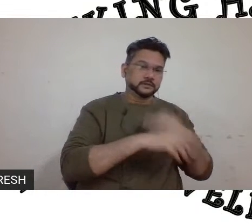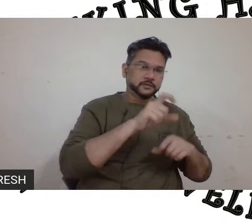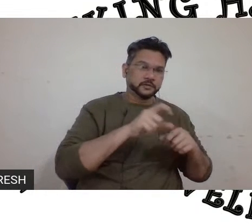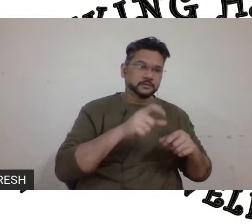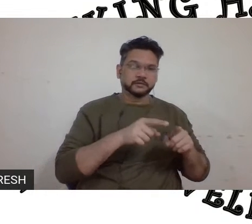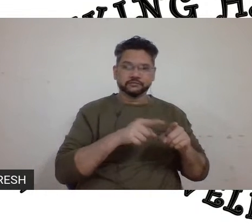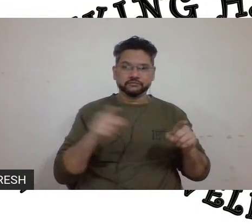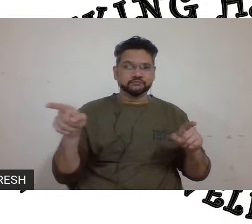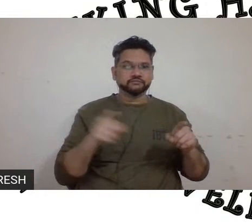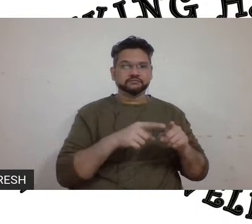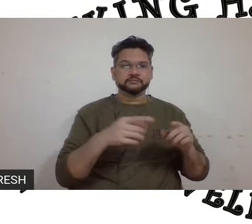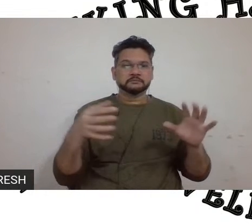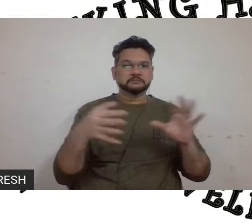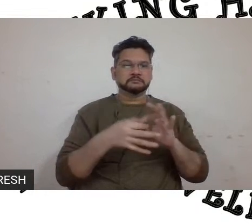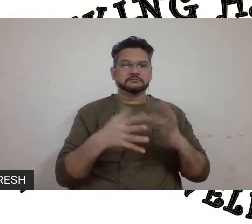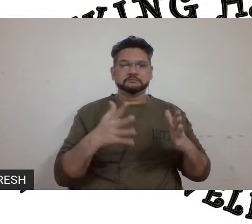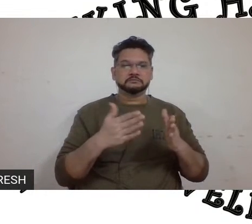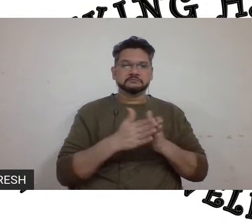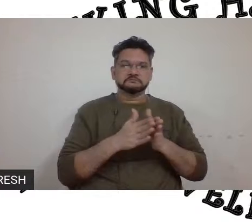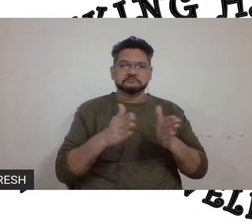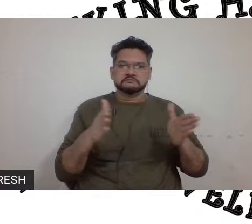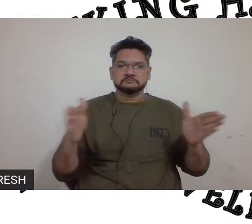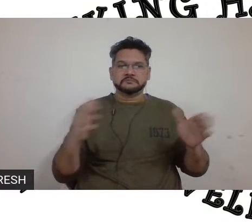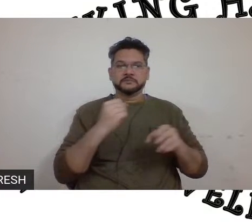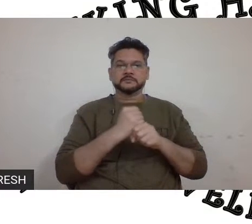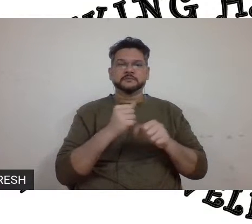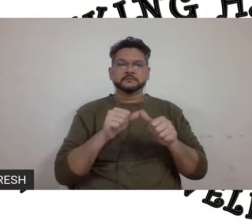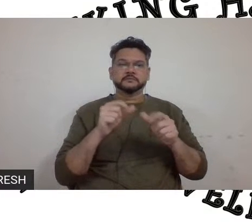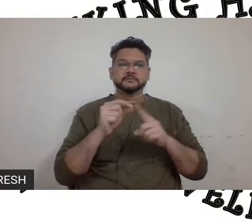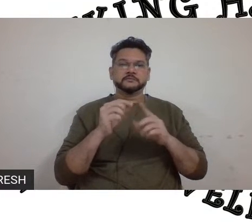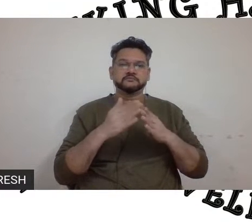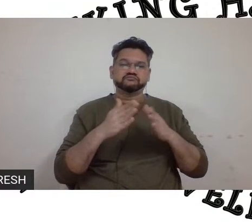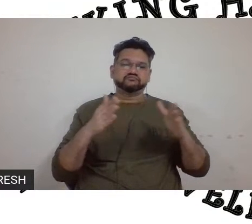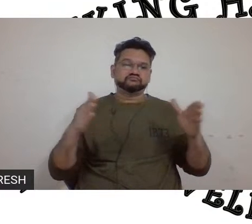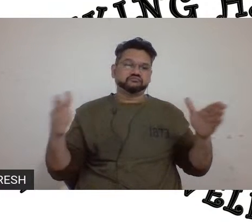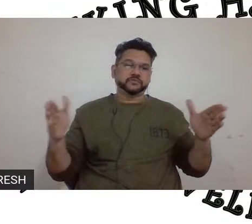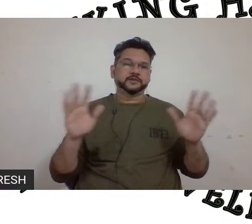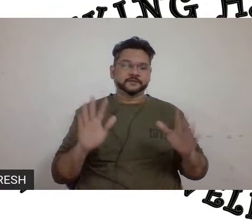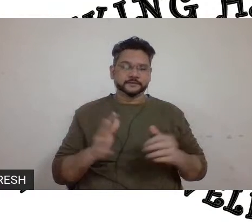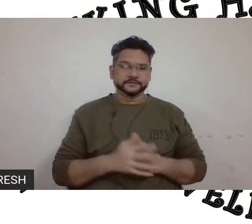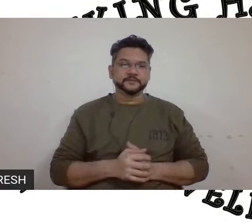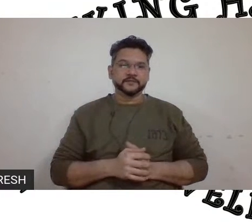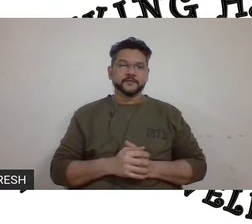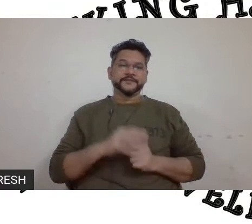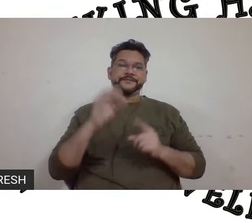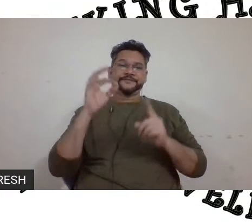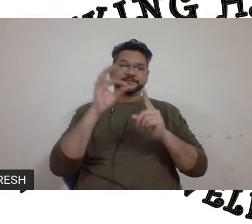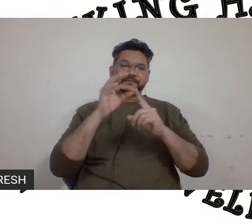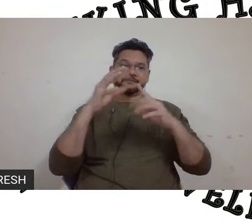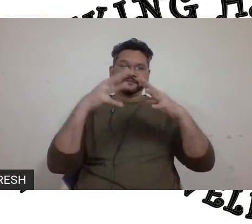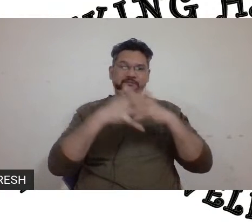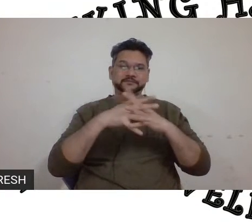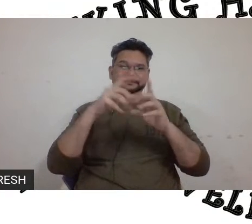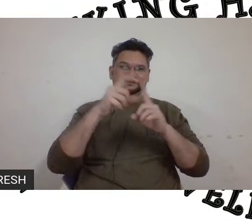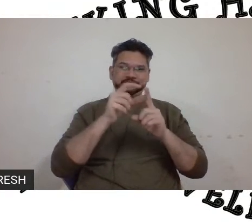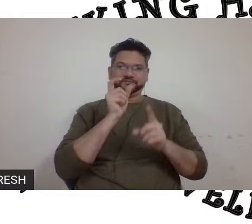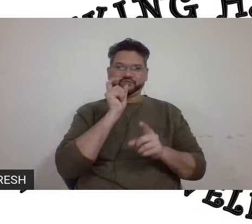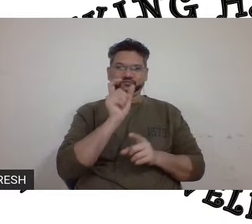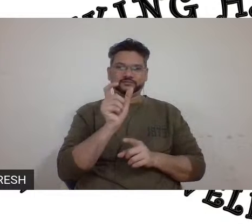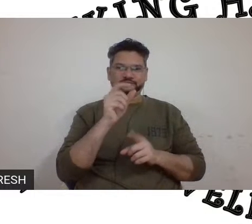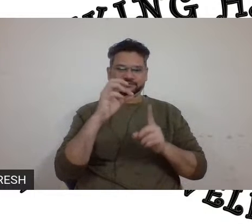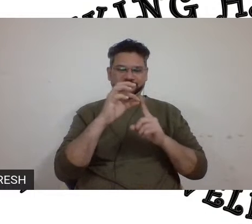Whenever we are talking about person with disability is not a single term, it is an umbrella term without